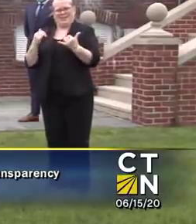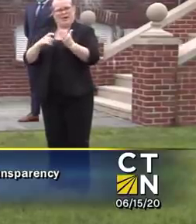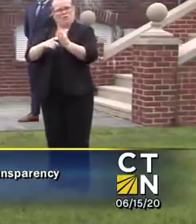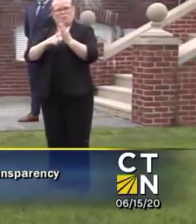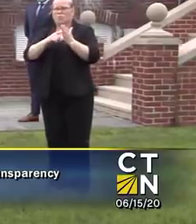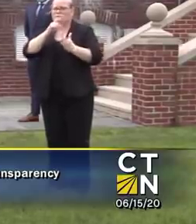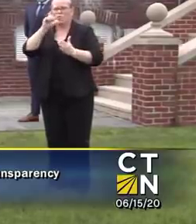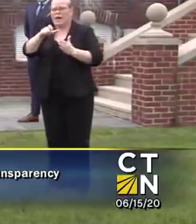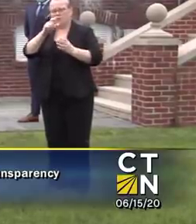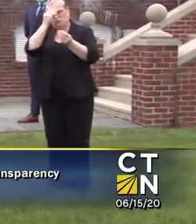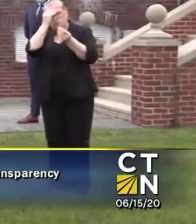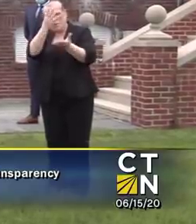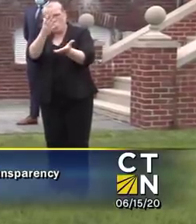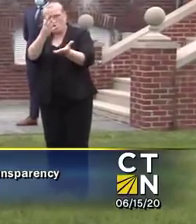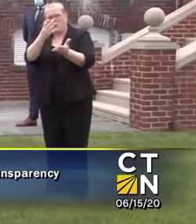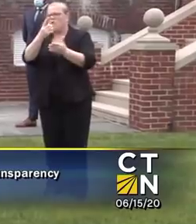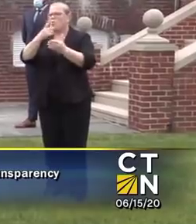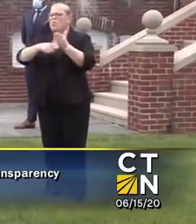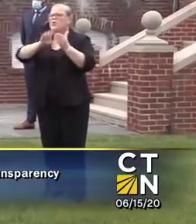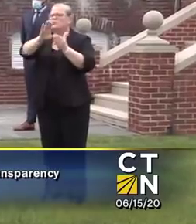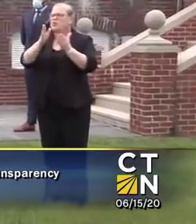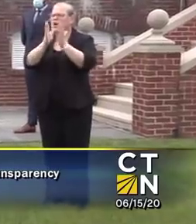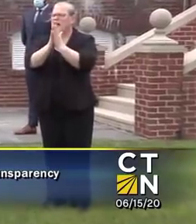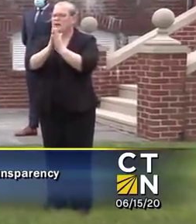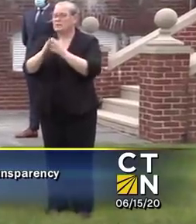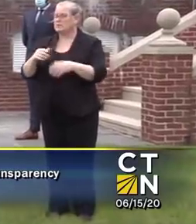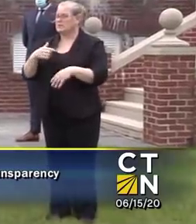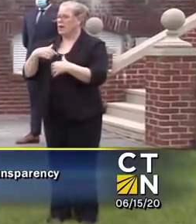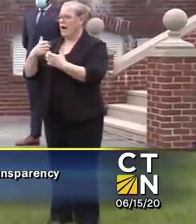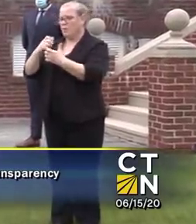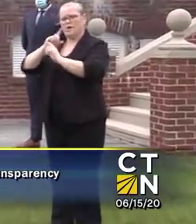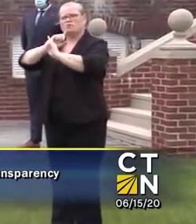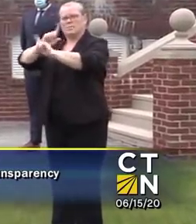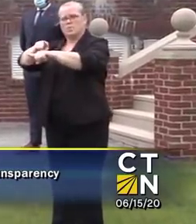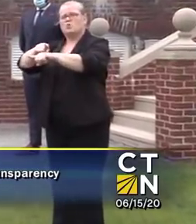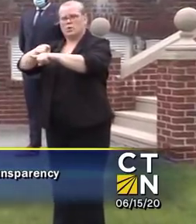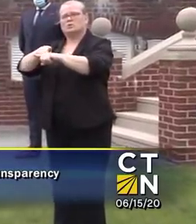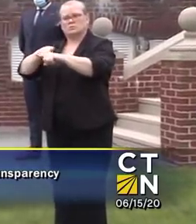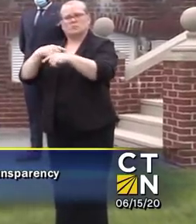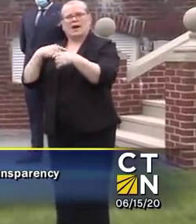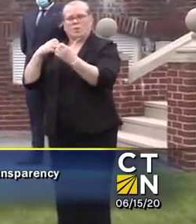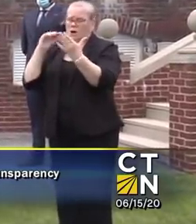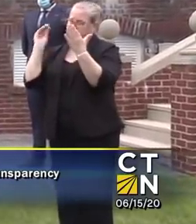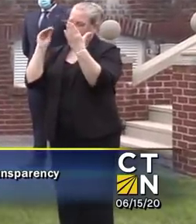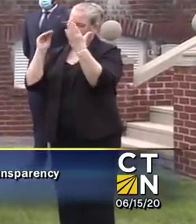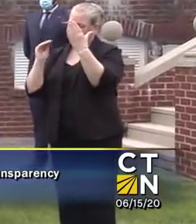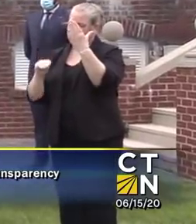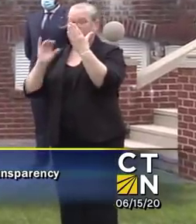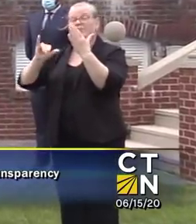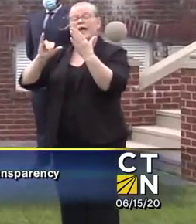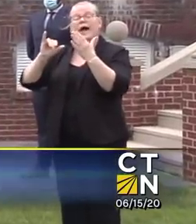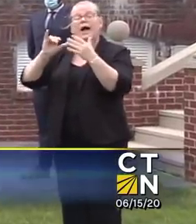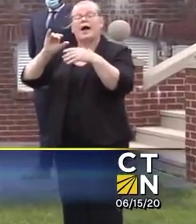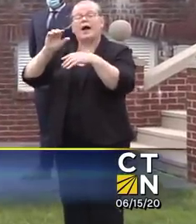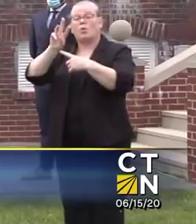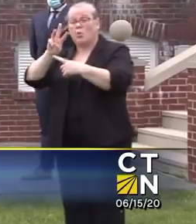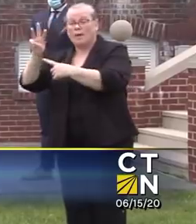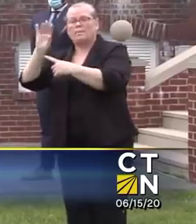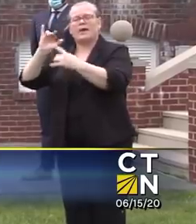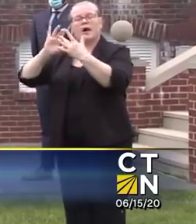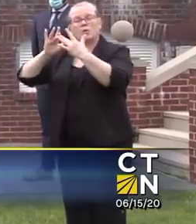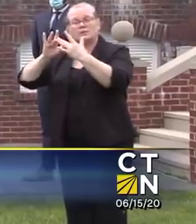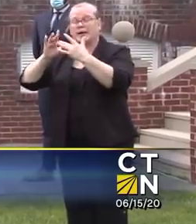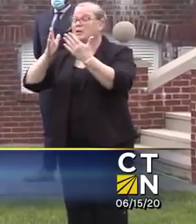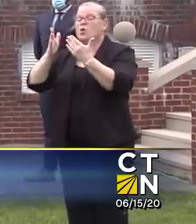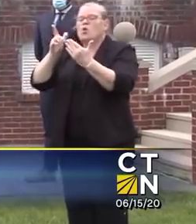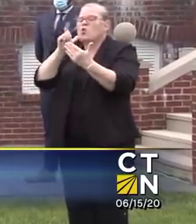report. I want that listed in real time on this portal. I want to know who, whatever the weapon might have been, who that was used